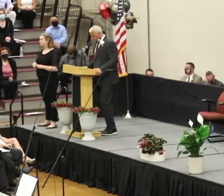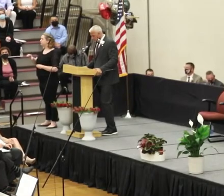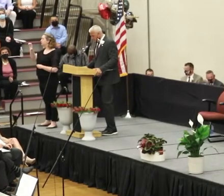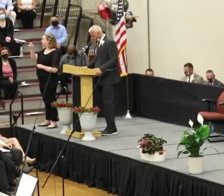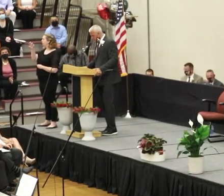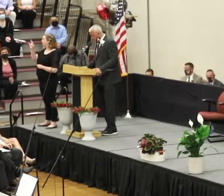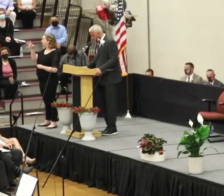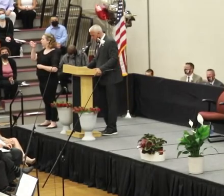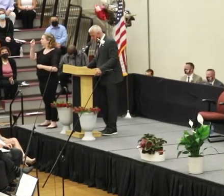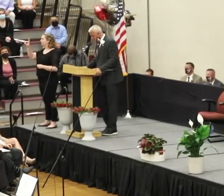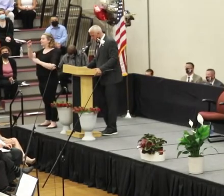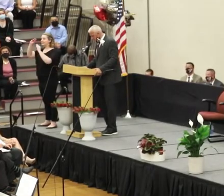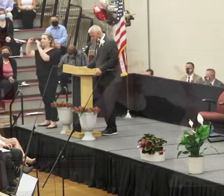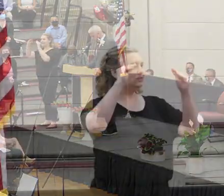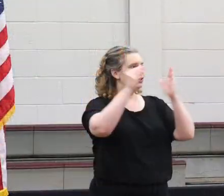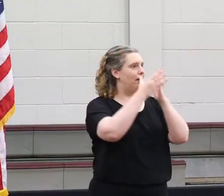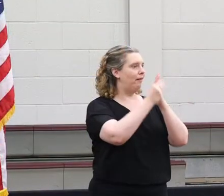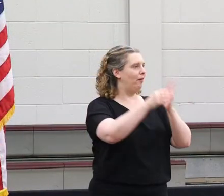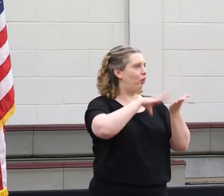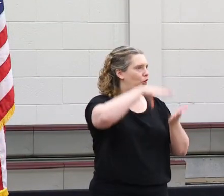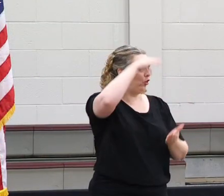Carly Fortin, Director of Teaching and Learning.